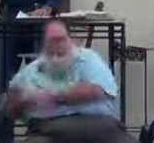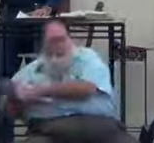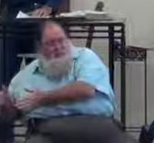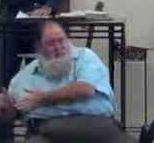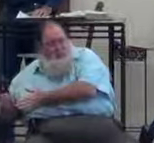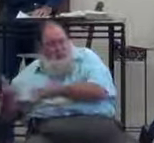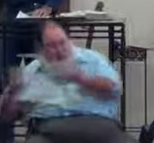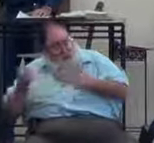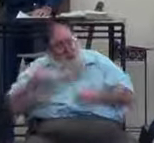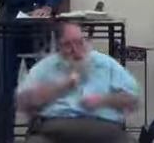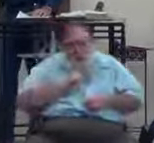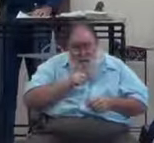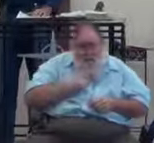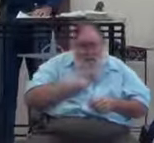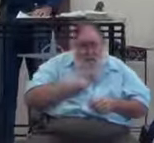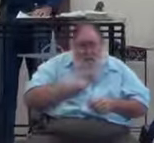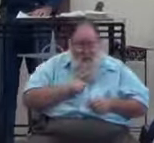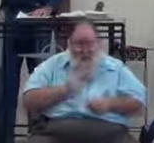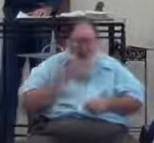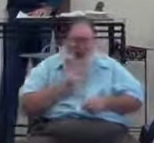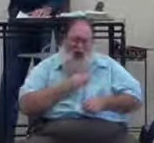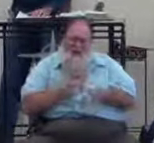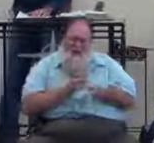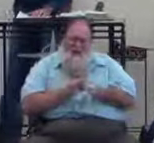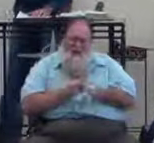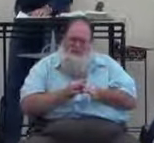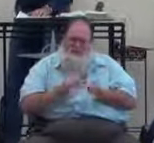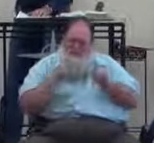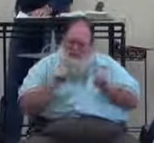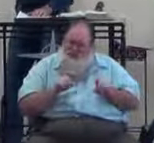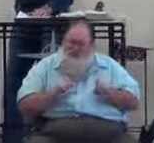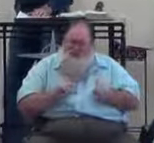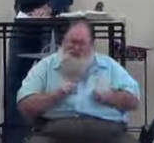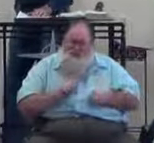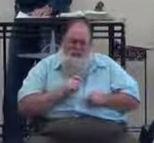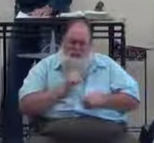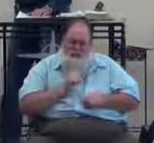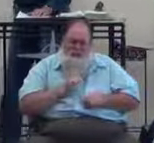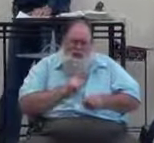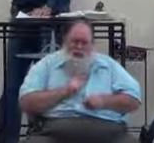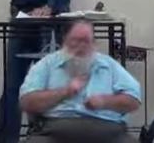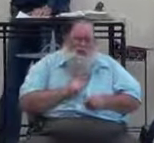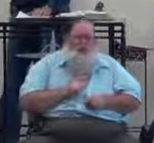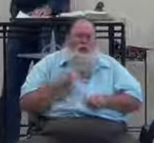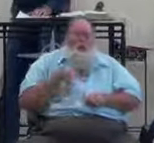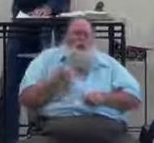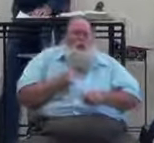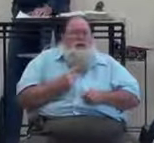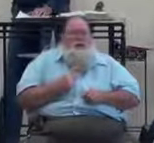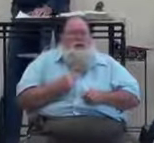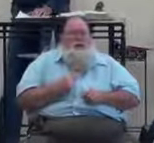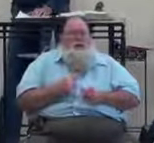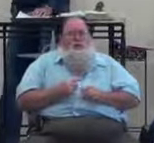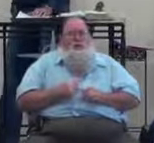put our faith to test. One of the greatest writers of the Bible, Paul, enters in